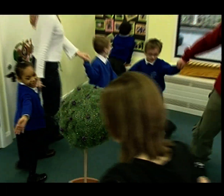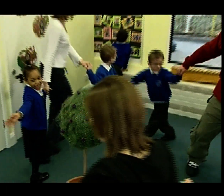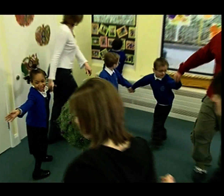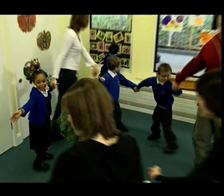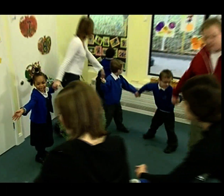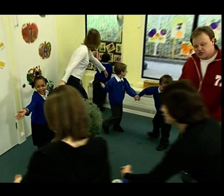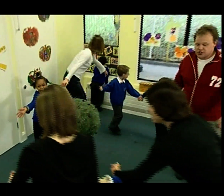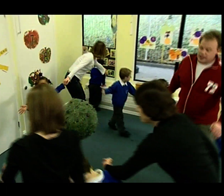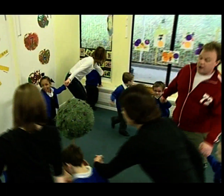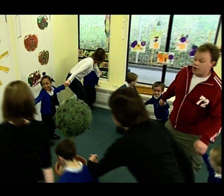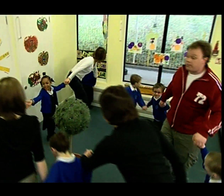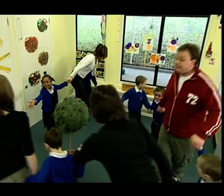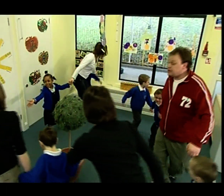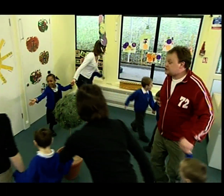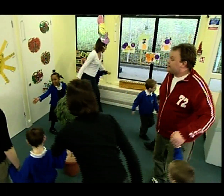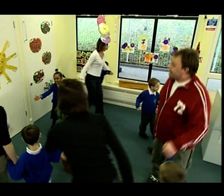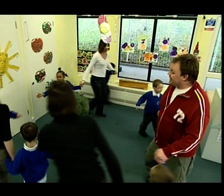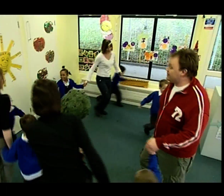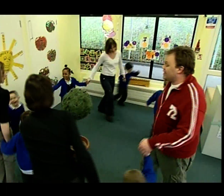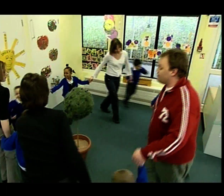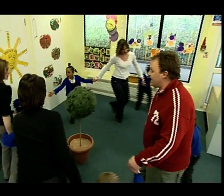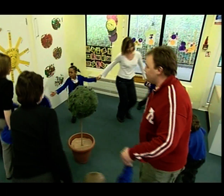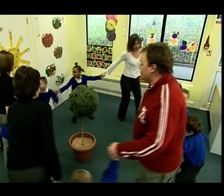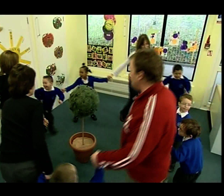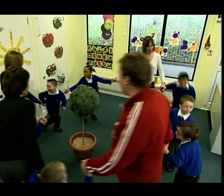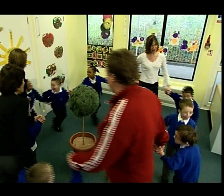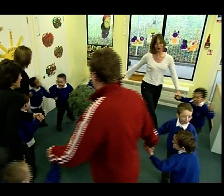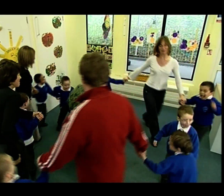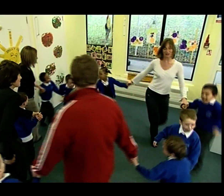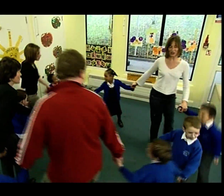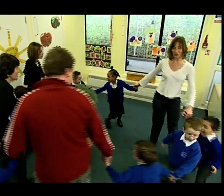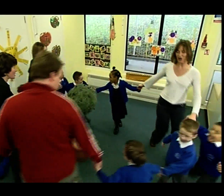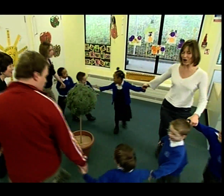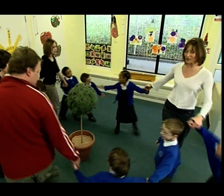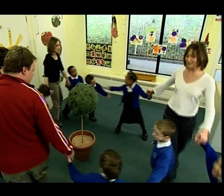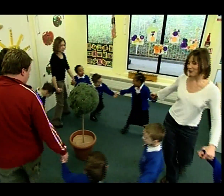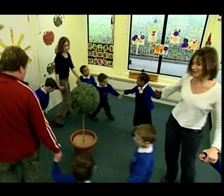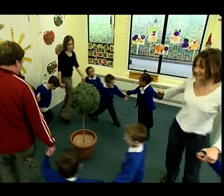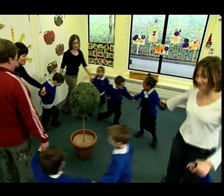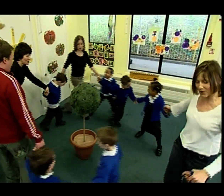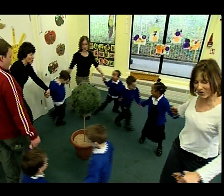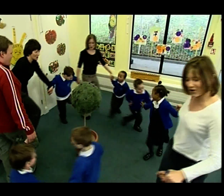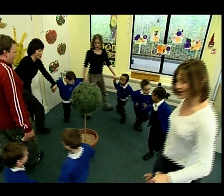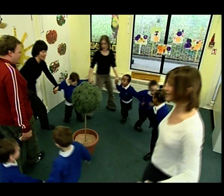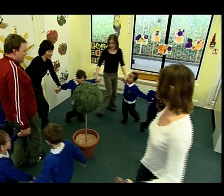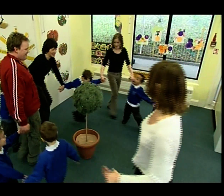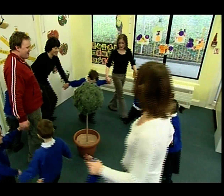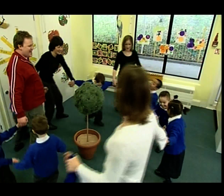mulberry bush, the mulberry bush. Here we go round the mulberry bush on a cold and frosty morning.